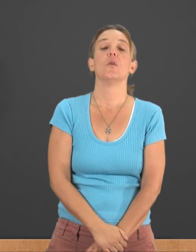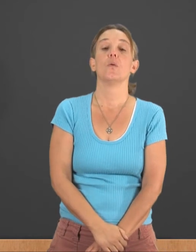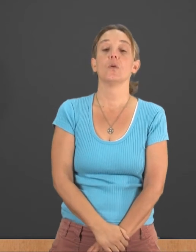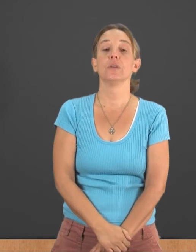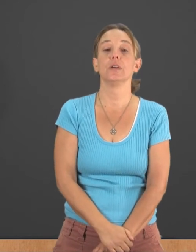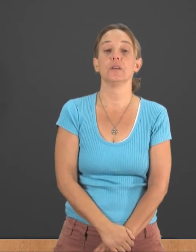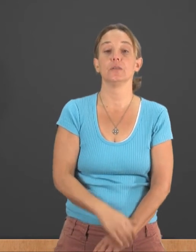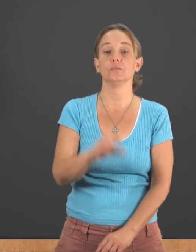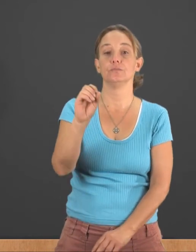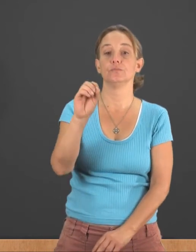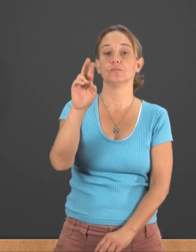Ordinary,